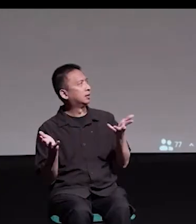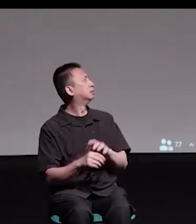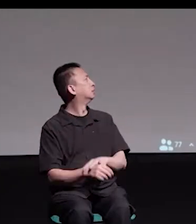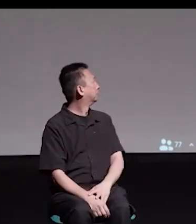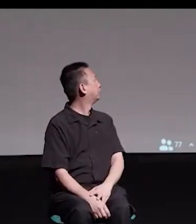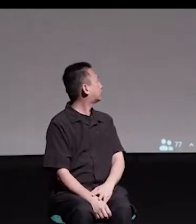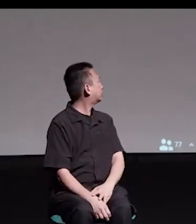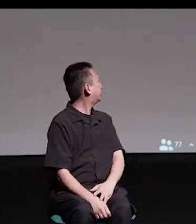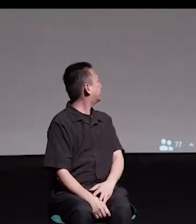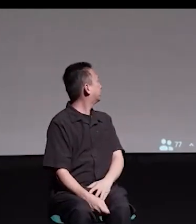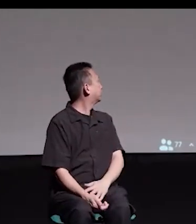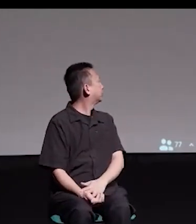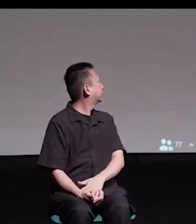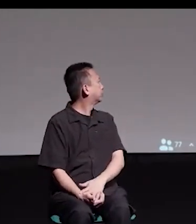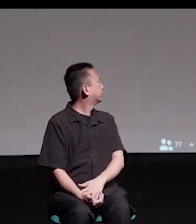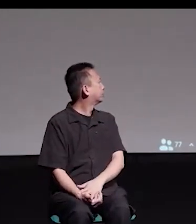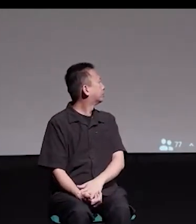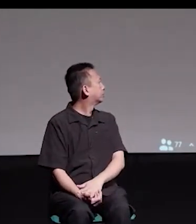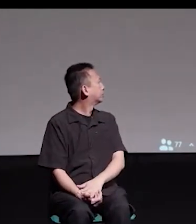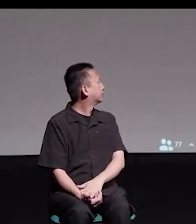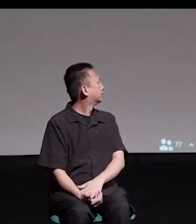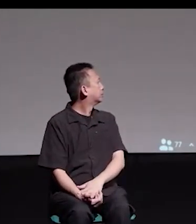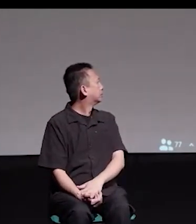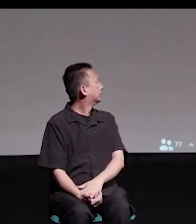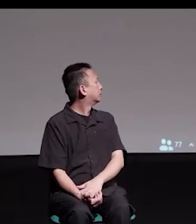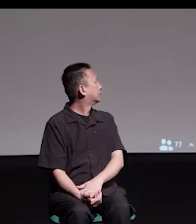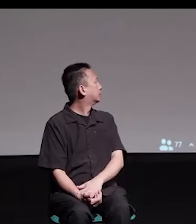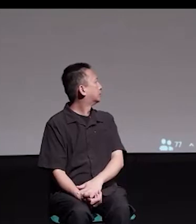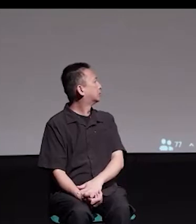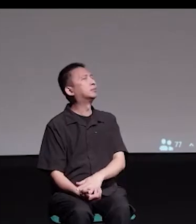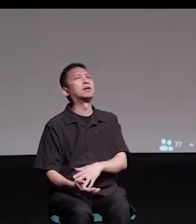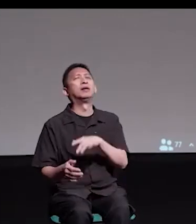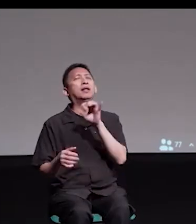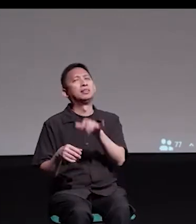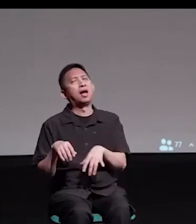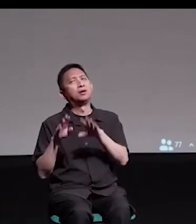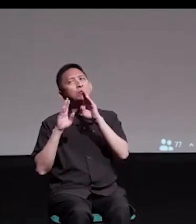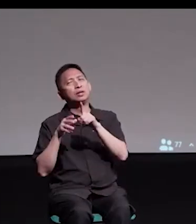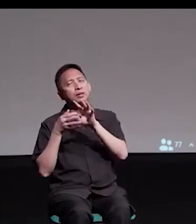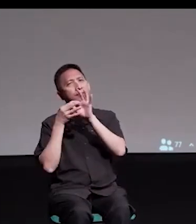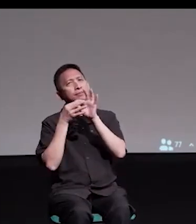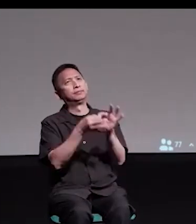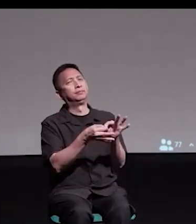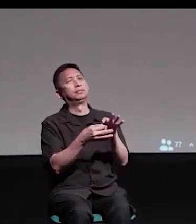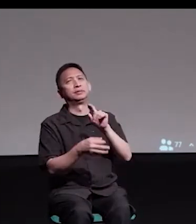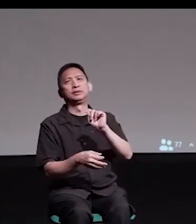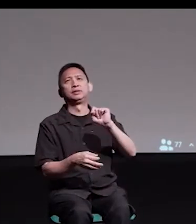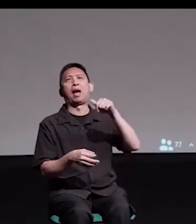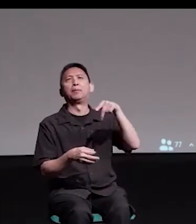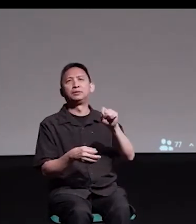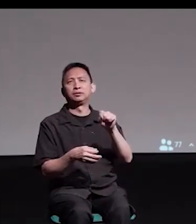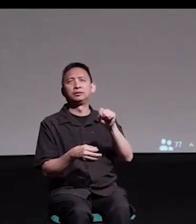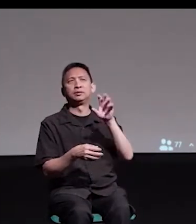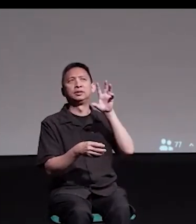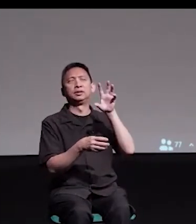It's you know, it's forces or taps into the conversation of, you